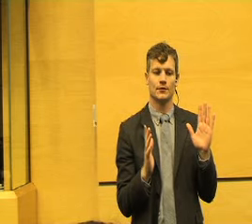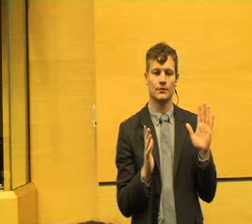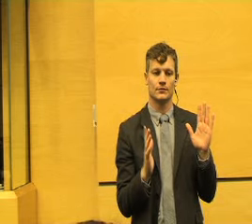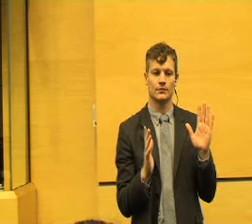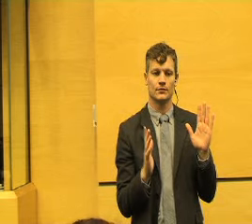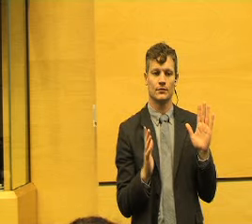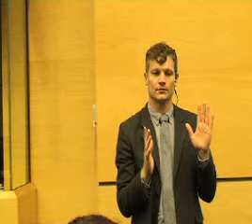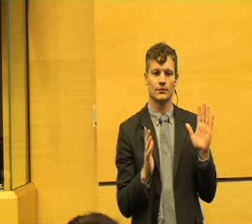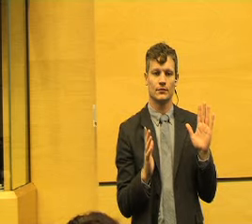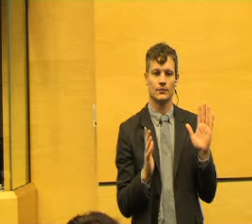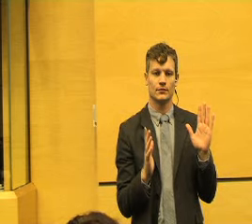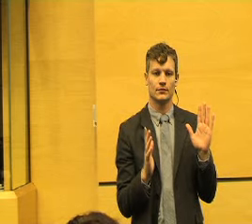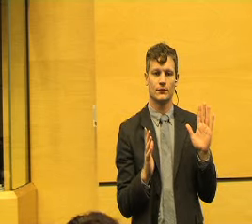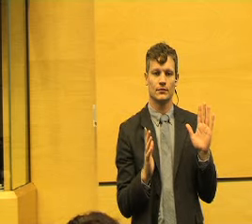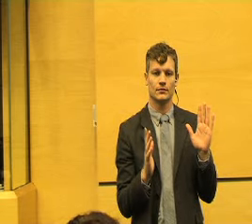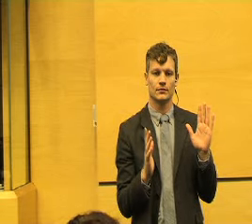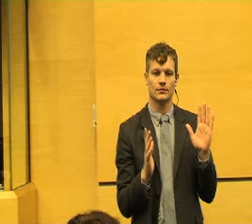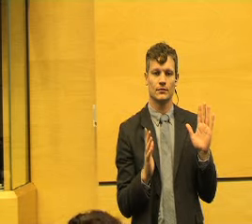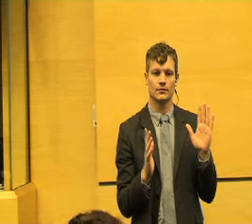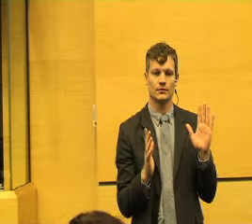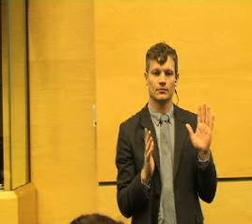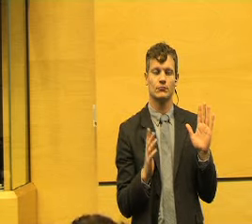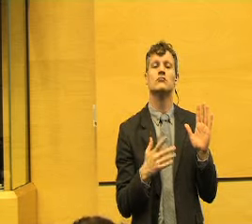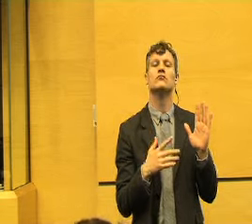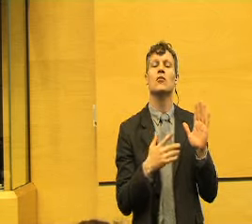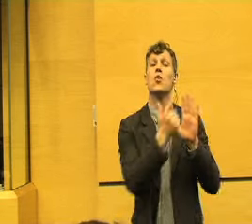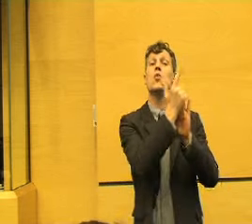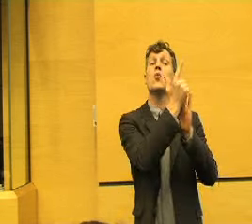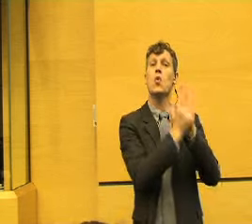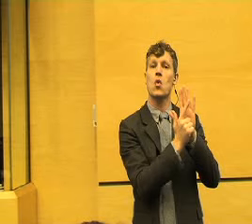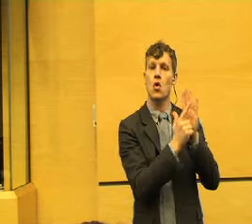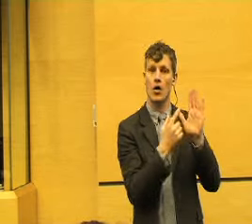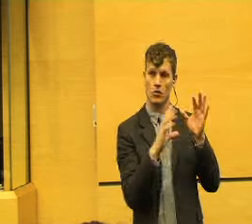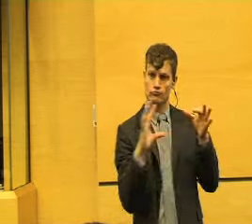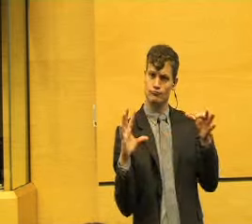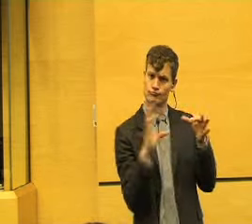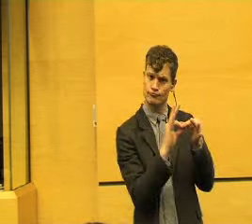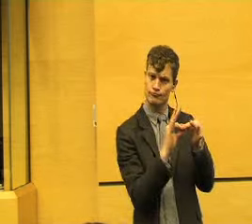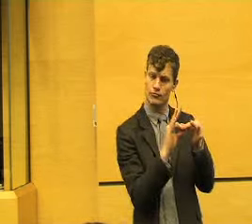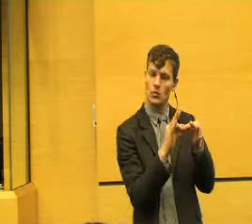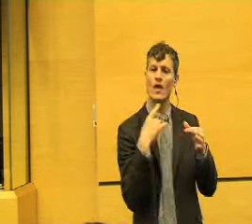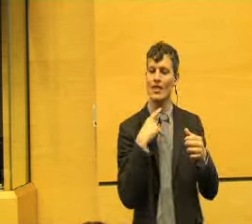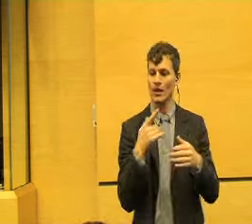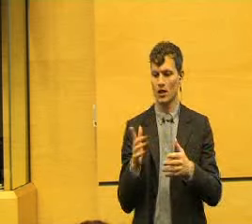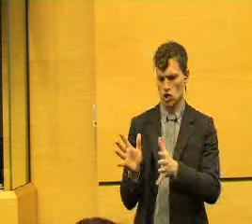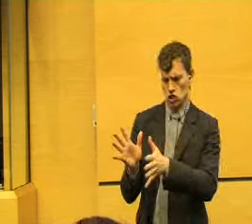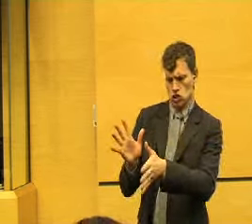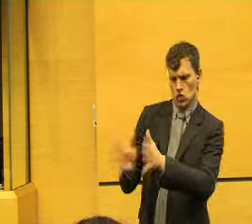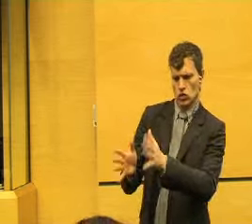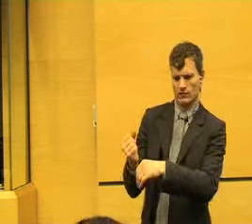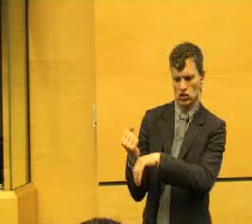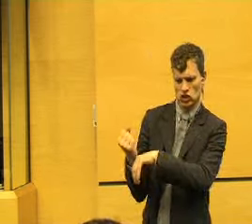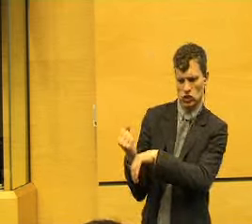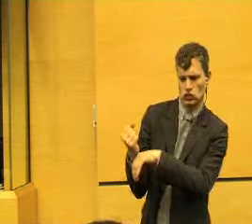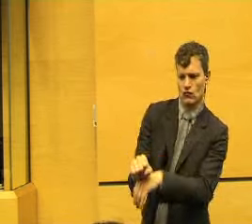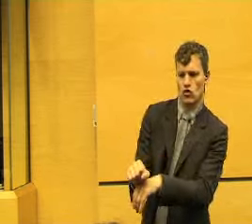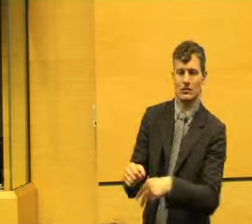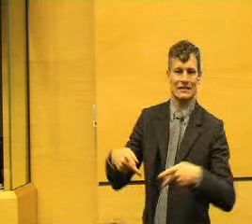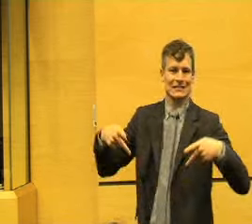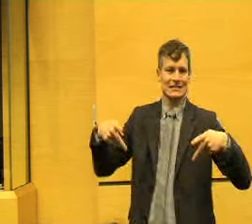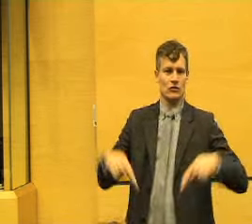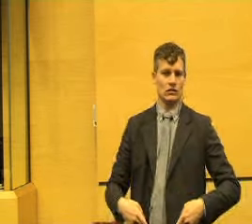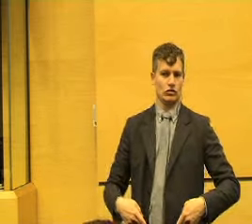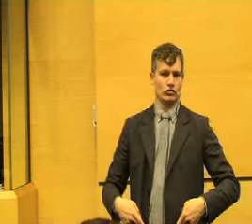coercive or forced sterilization, or a sterilization which